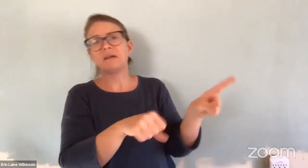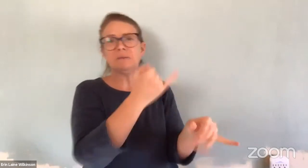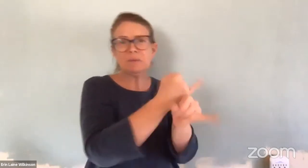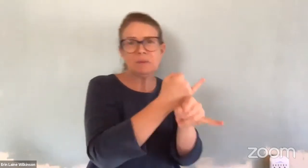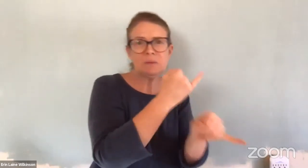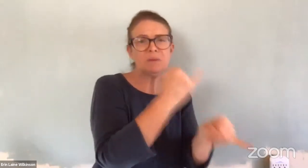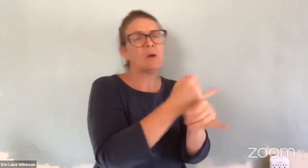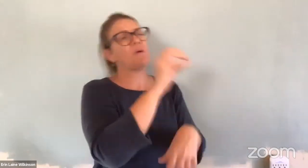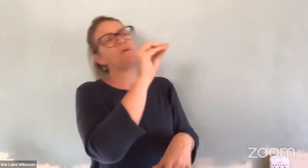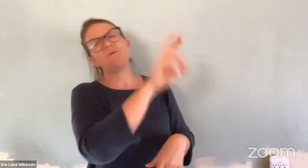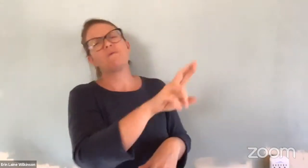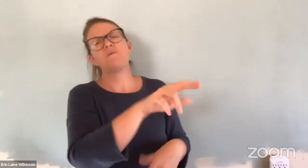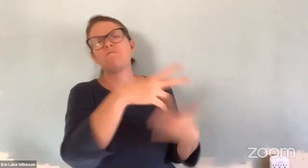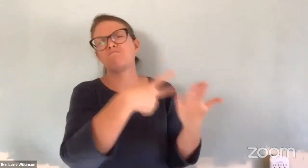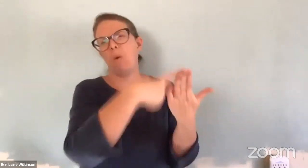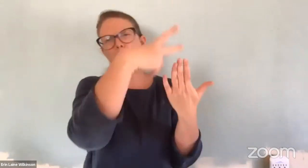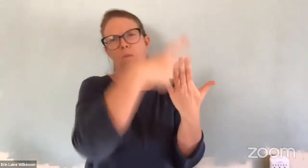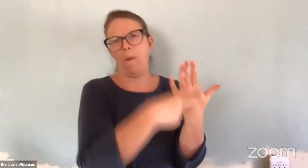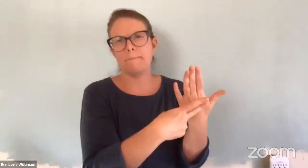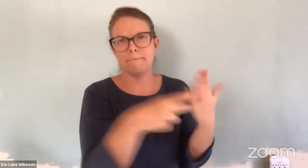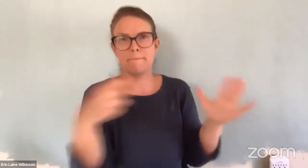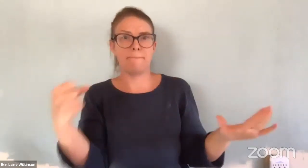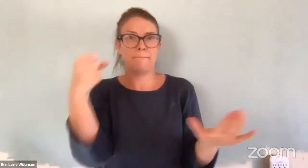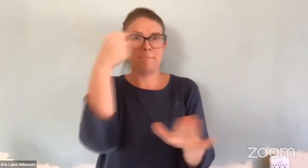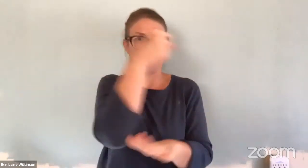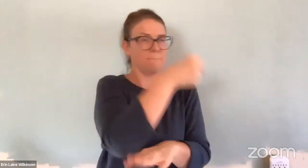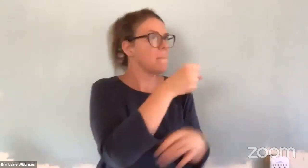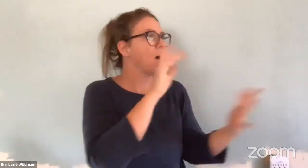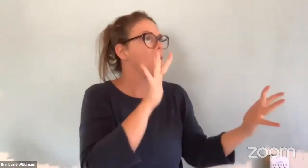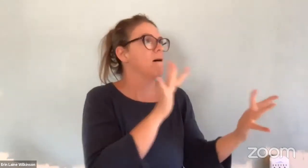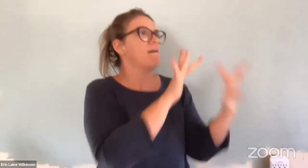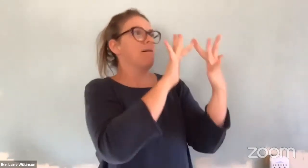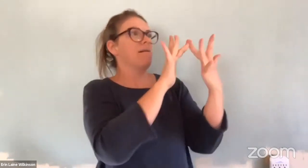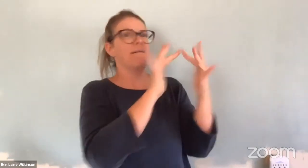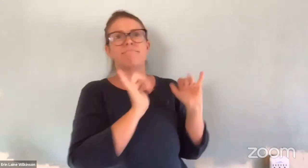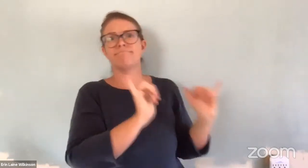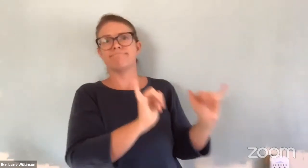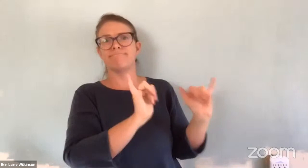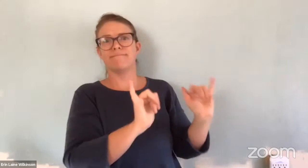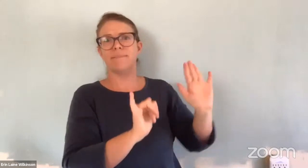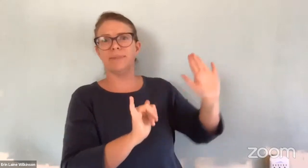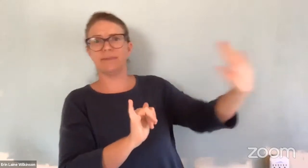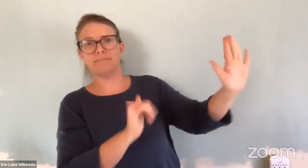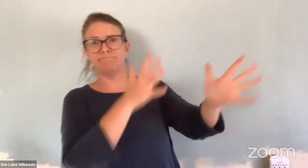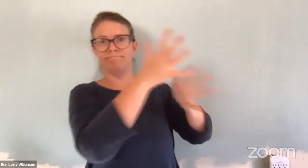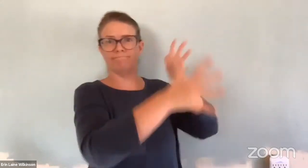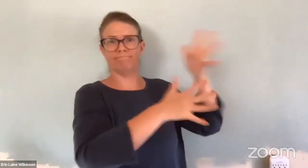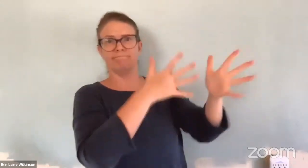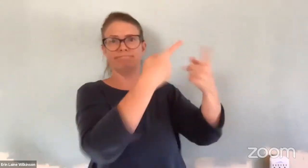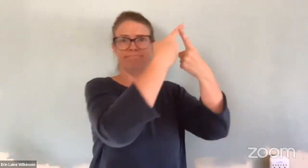larger community. They could be put in a school for the deaf or some sort of educational program, whatever's